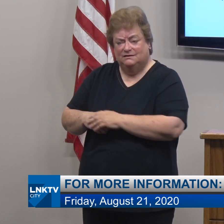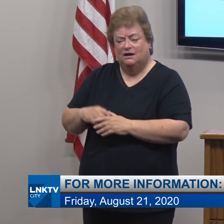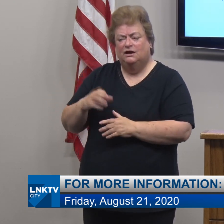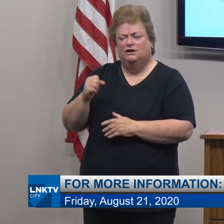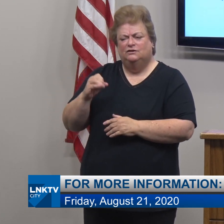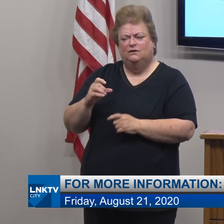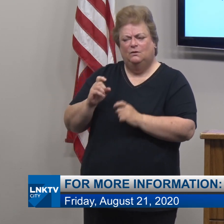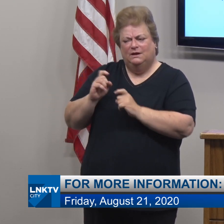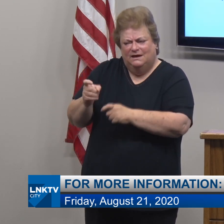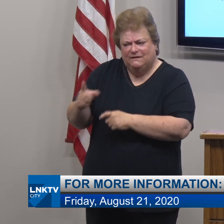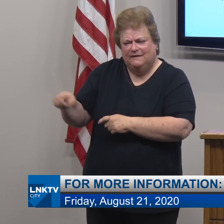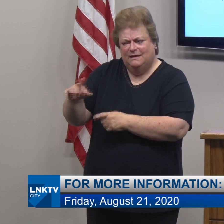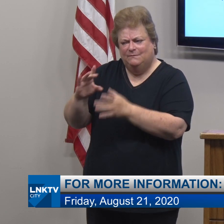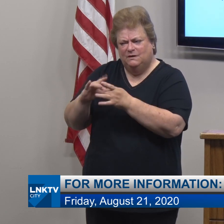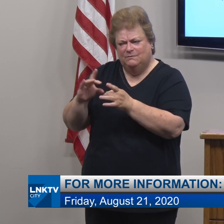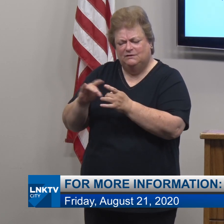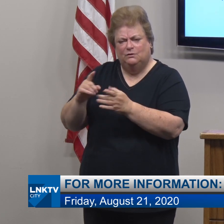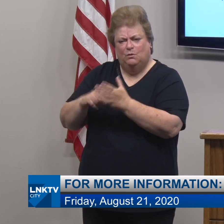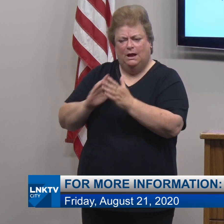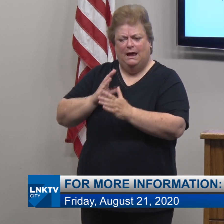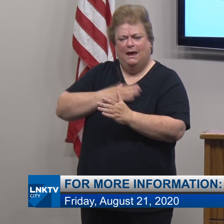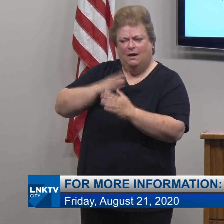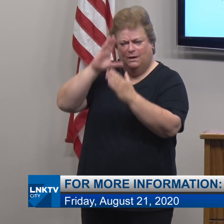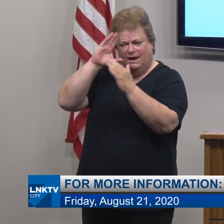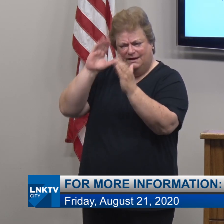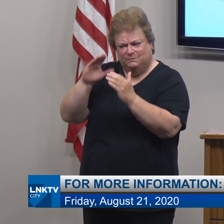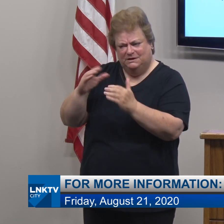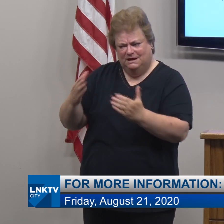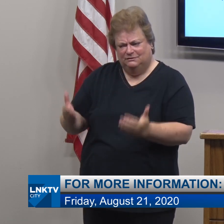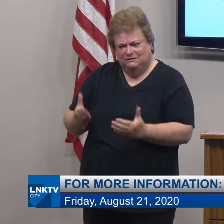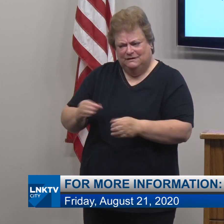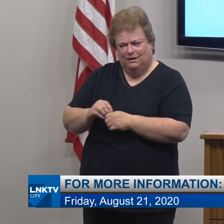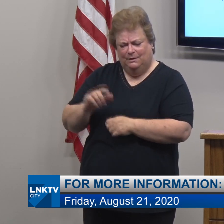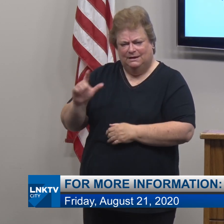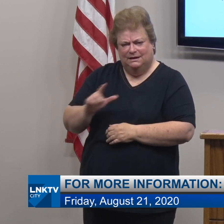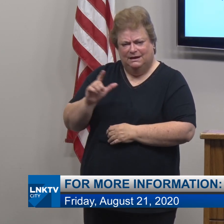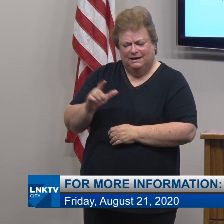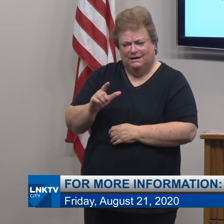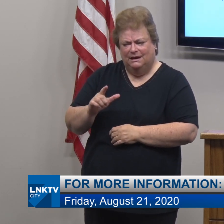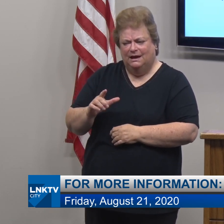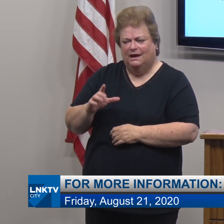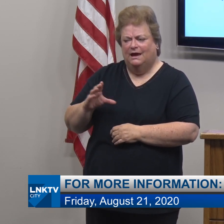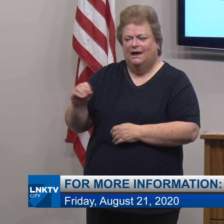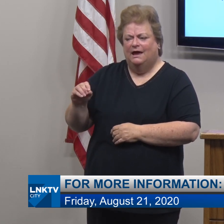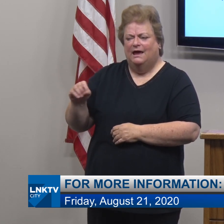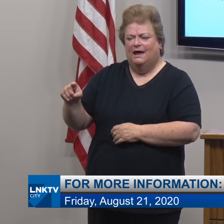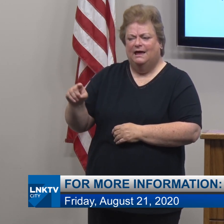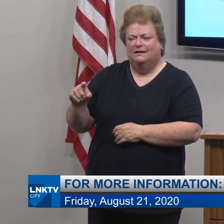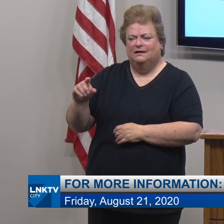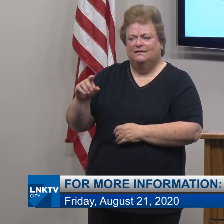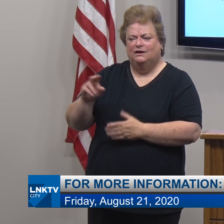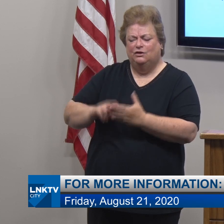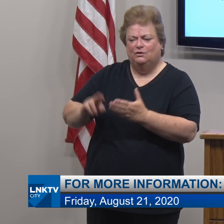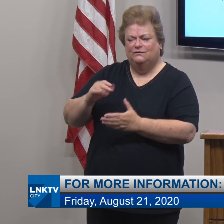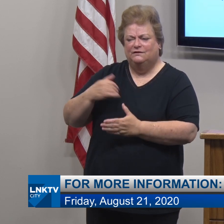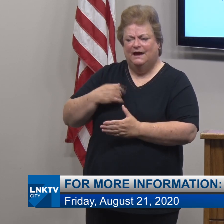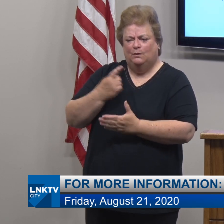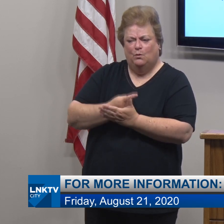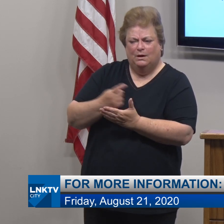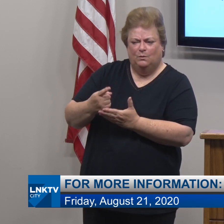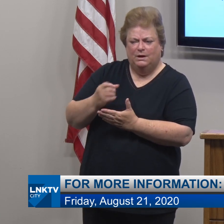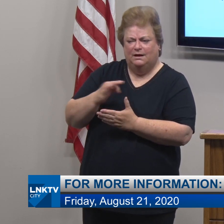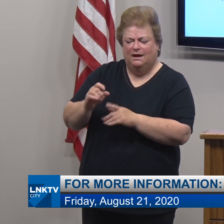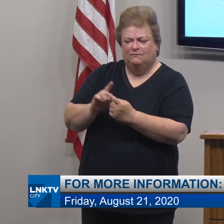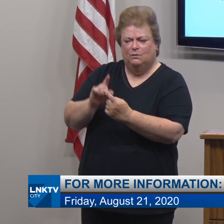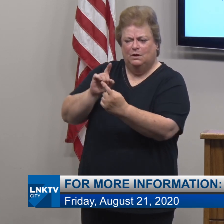the expectations are here. And I think you can see, especially with the university, having a week of remote learning is part of the